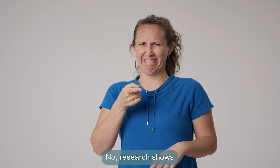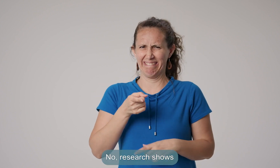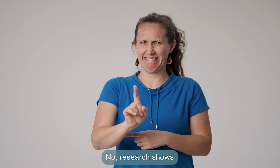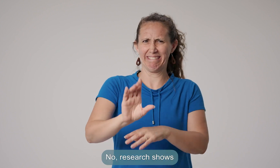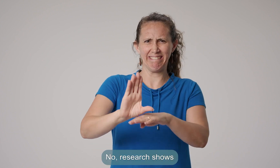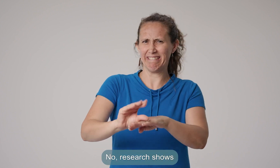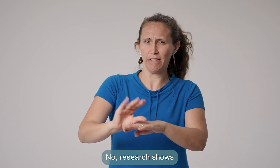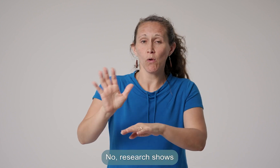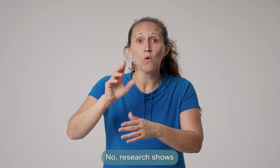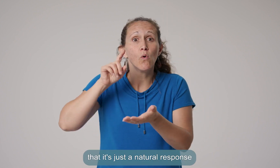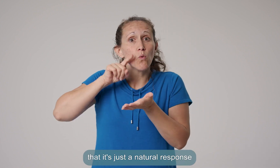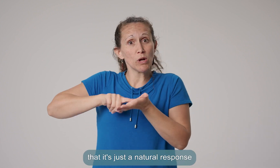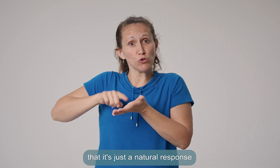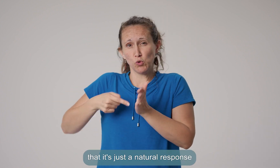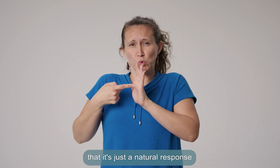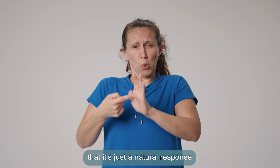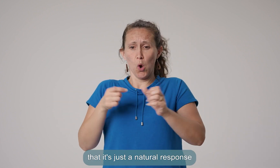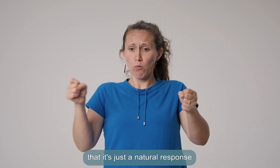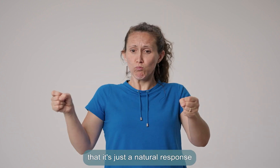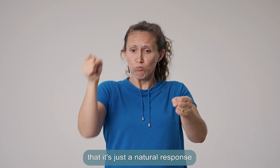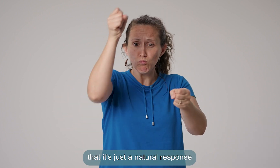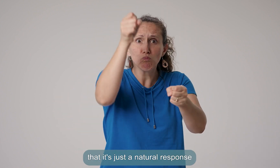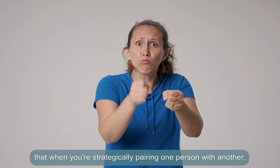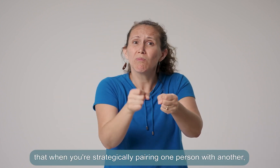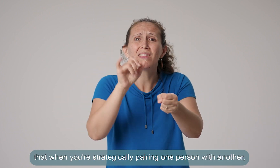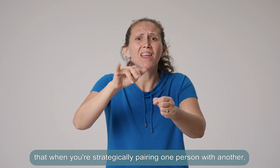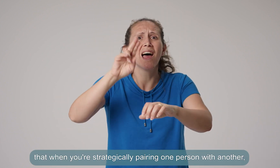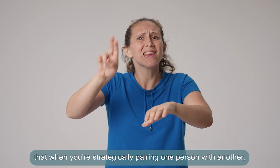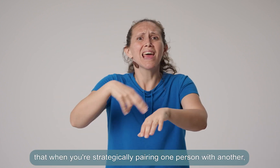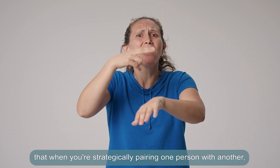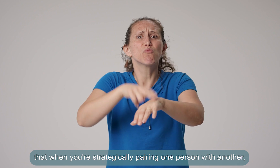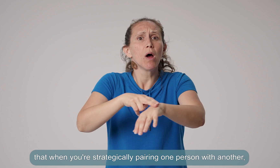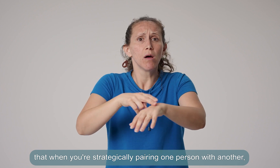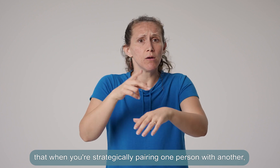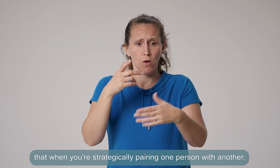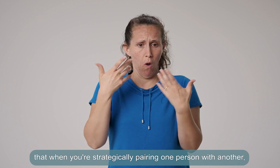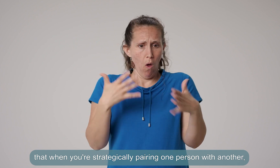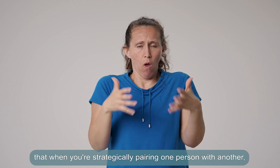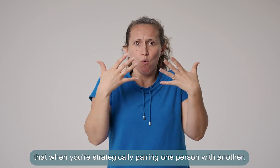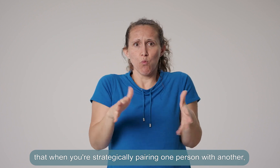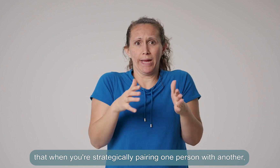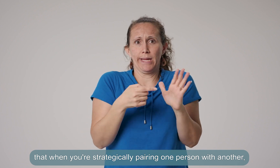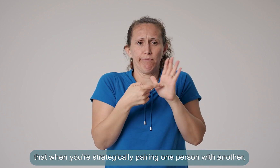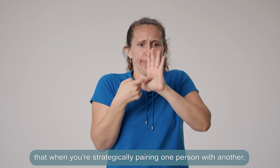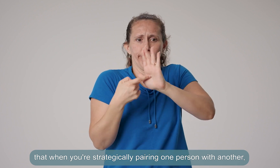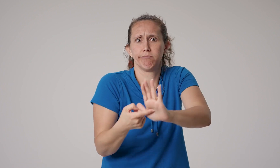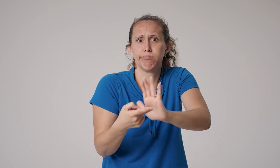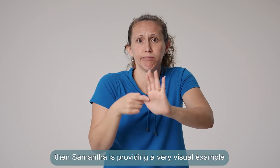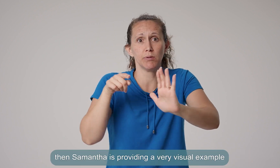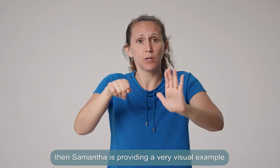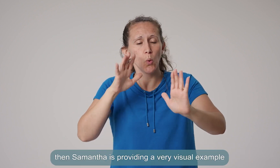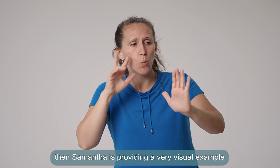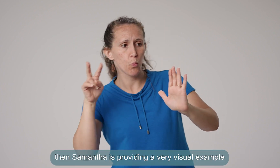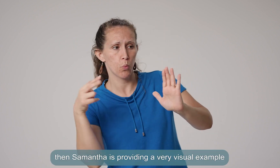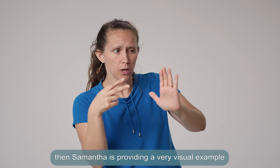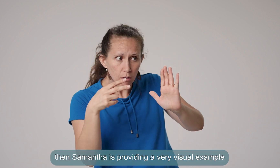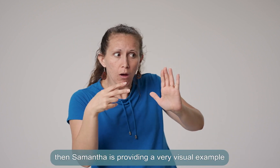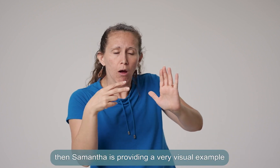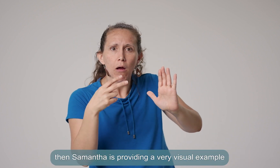No, research shows that it's just a natural response that when you're strategically pairing one person with another, then Samantha is providing a